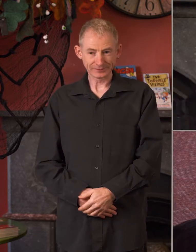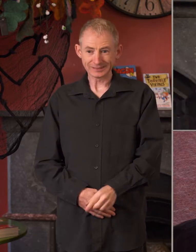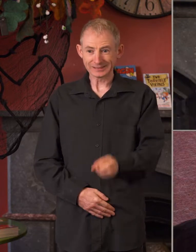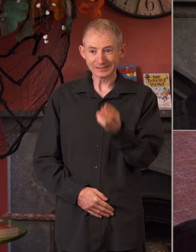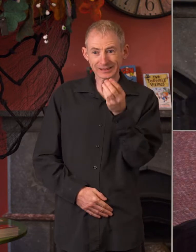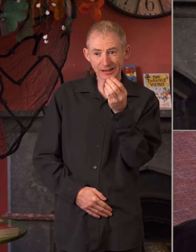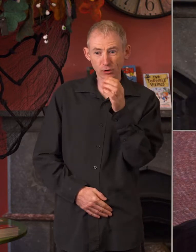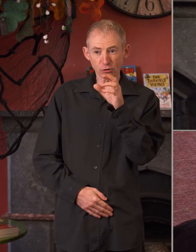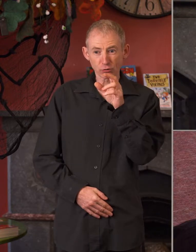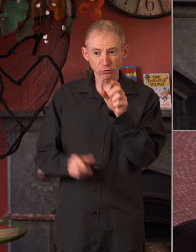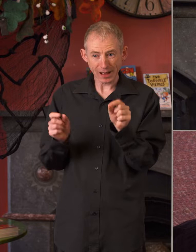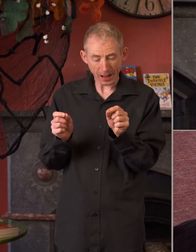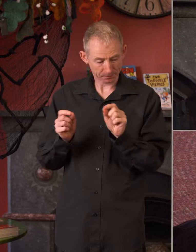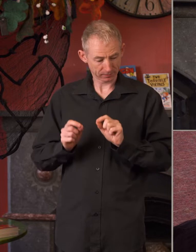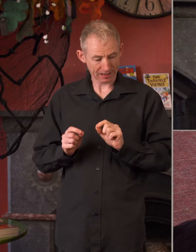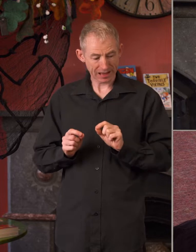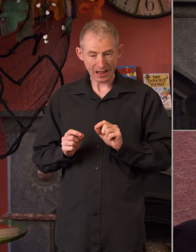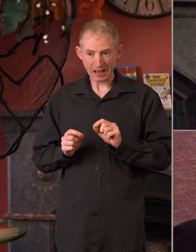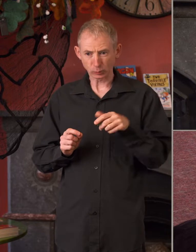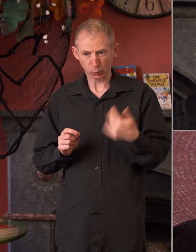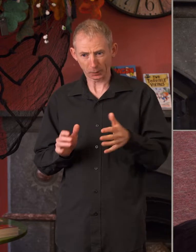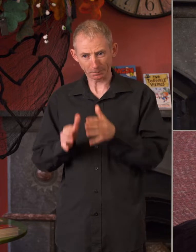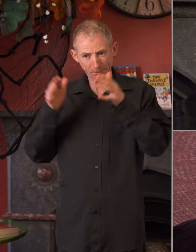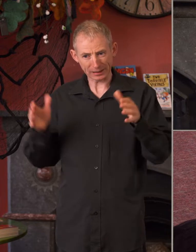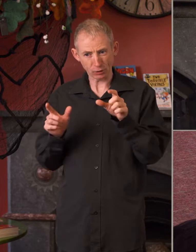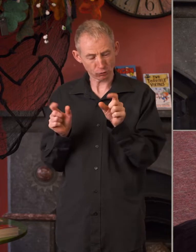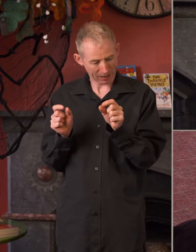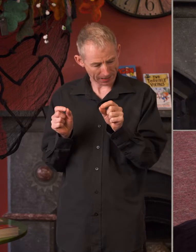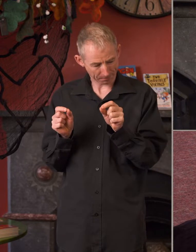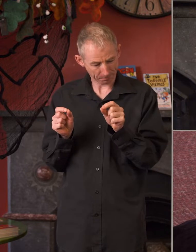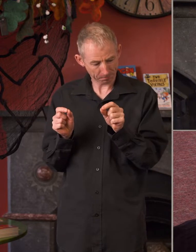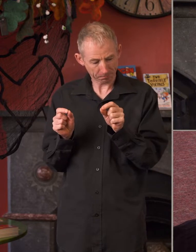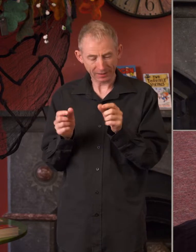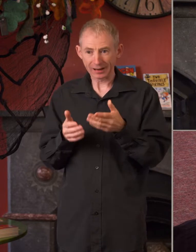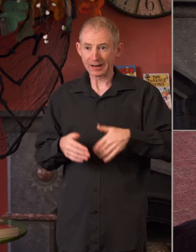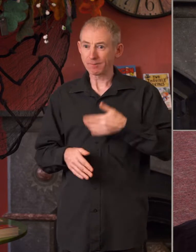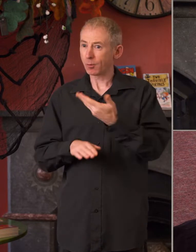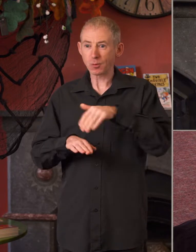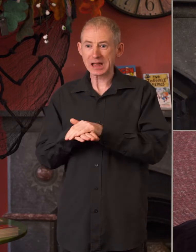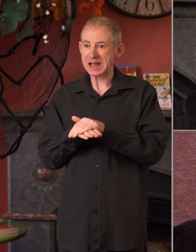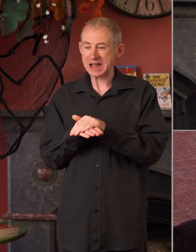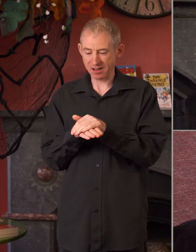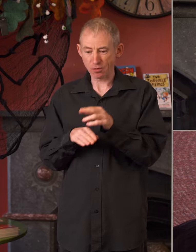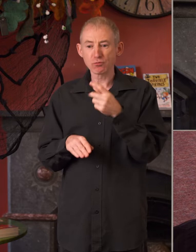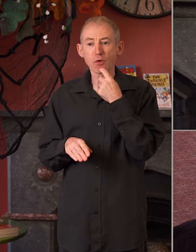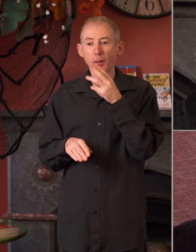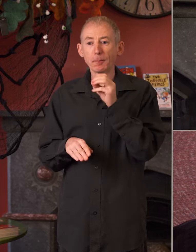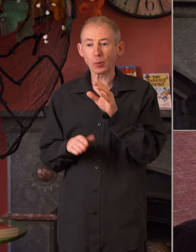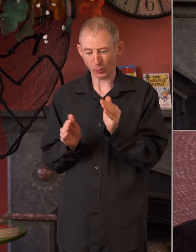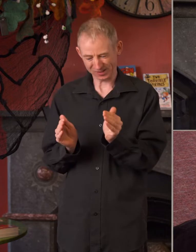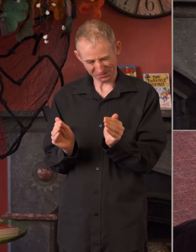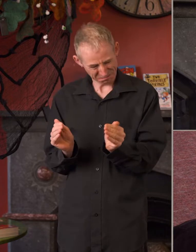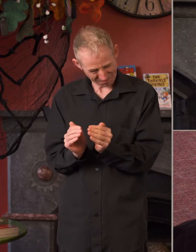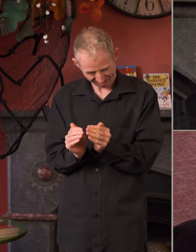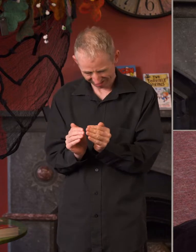Little Crab and Very Big Crab live in a tiny rock pool.